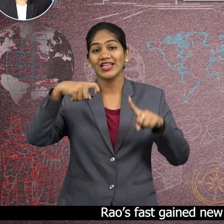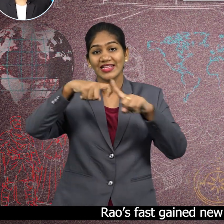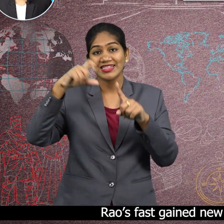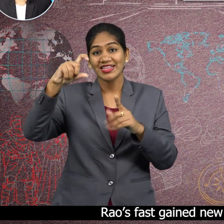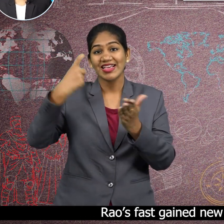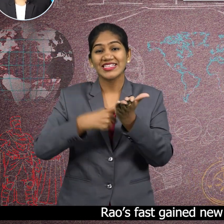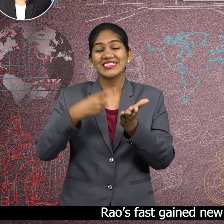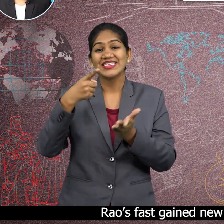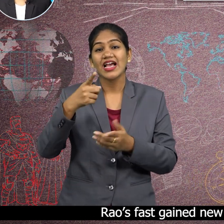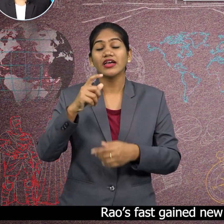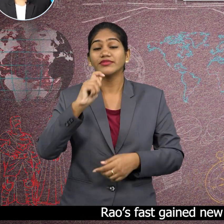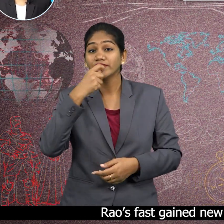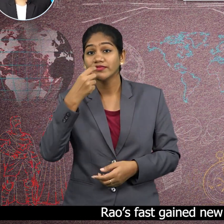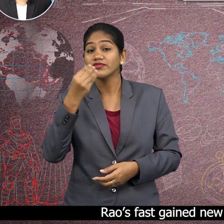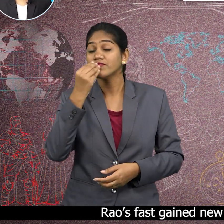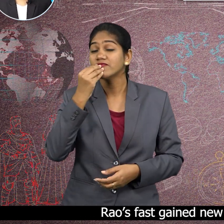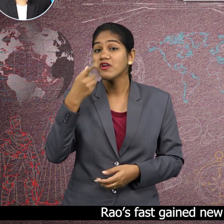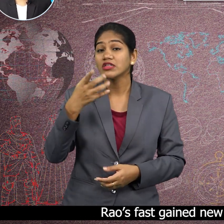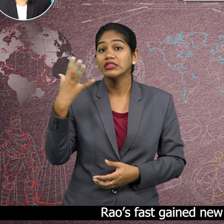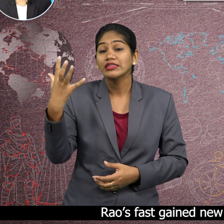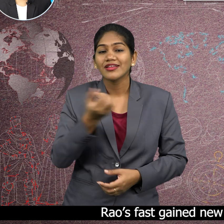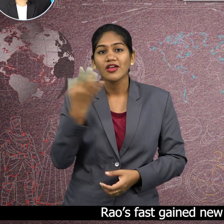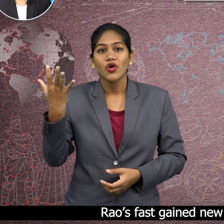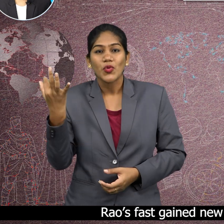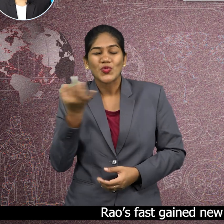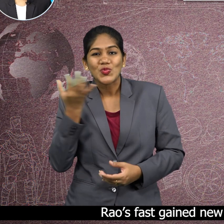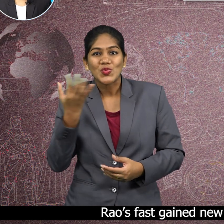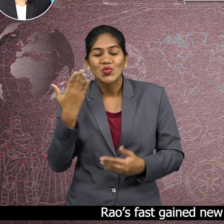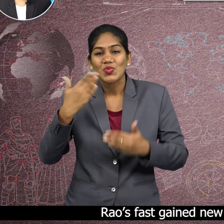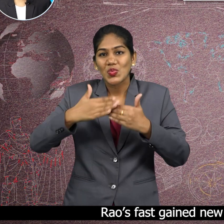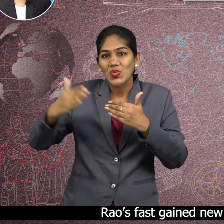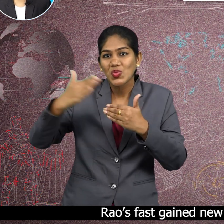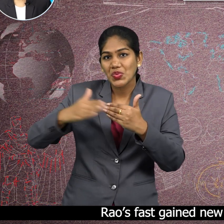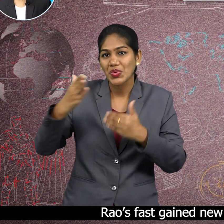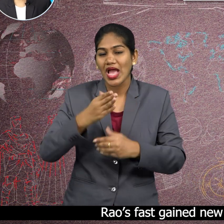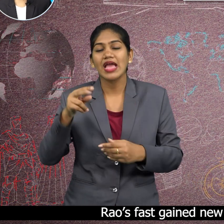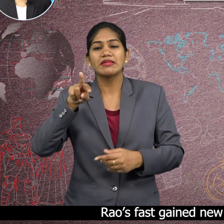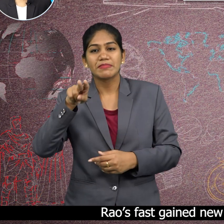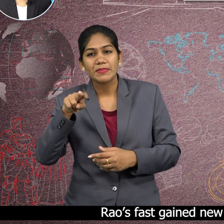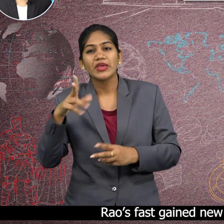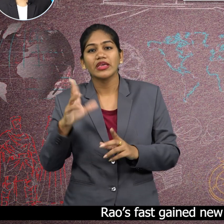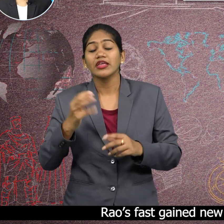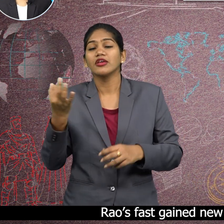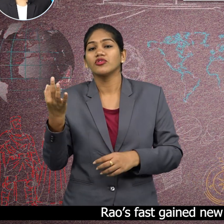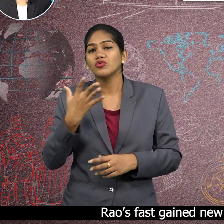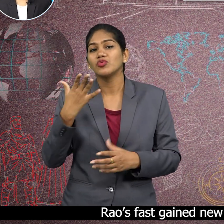Rao's fast gained new momentum and meaning.